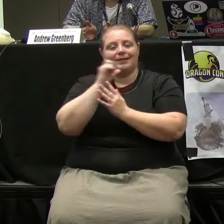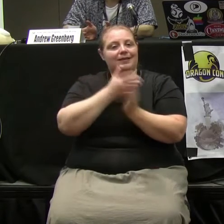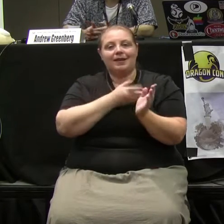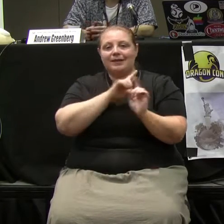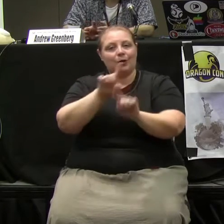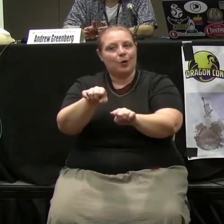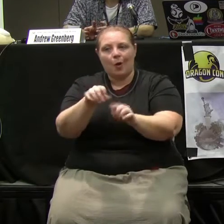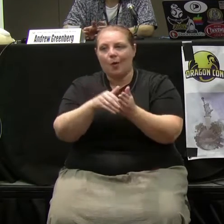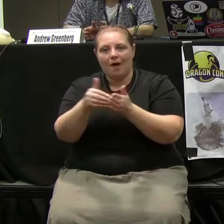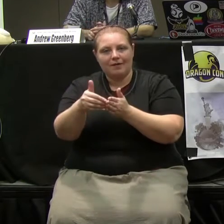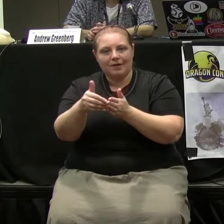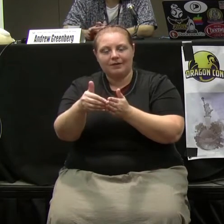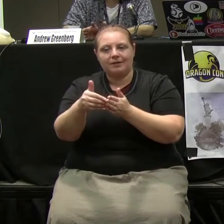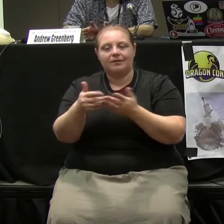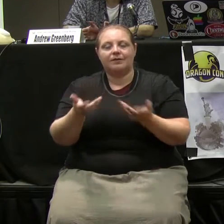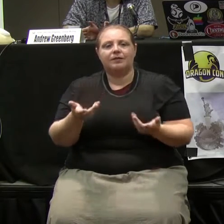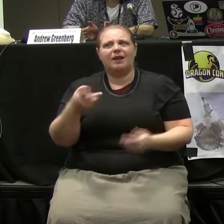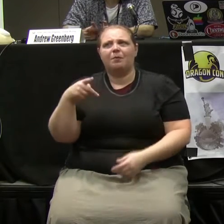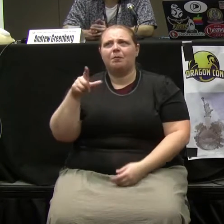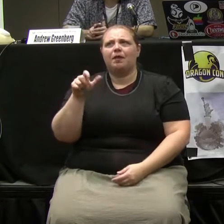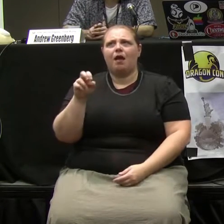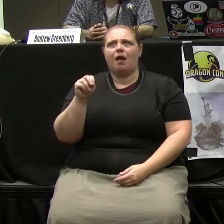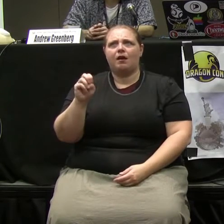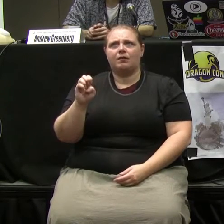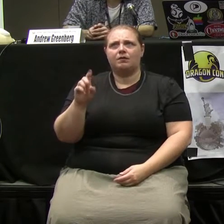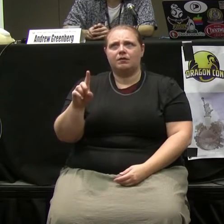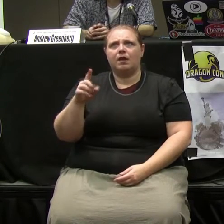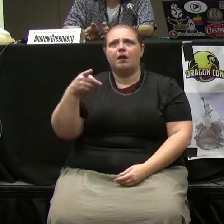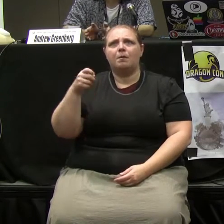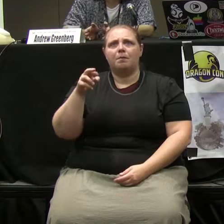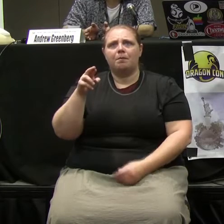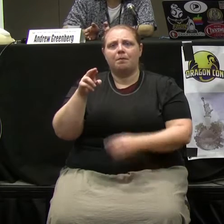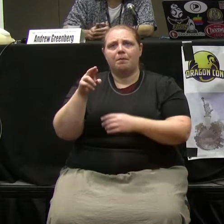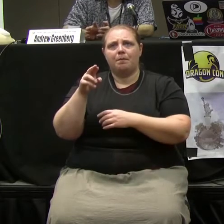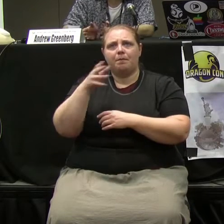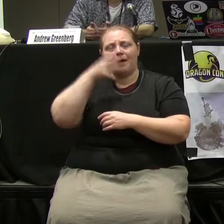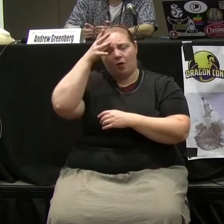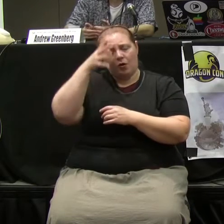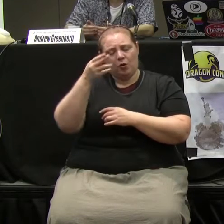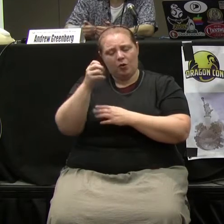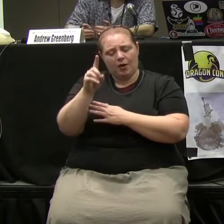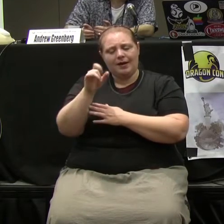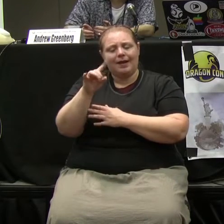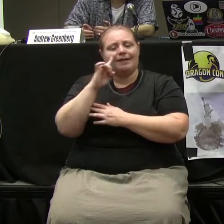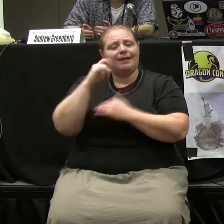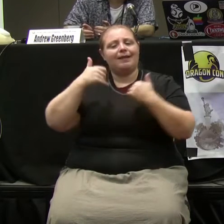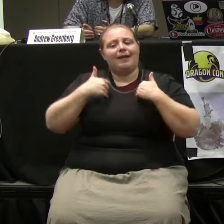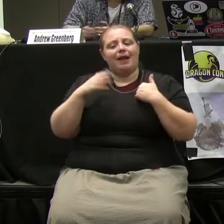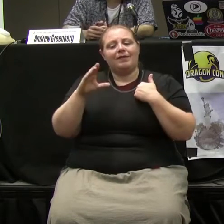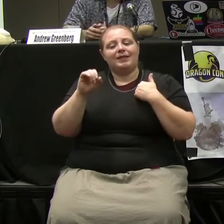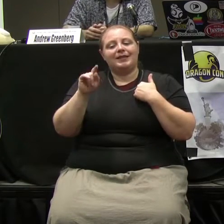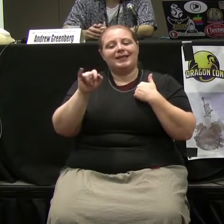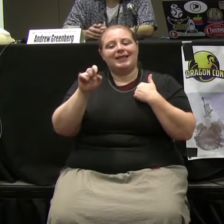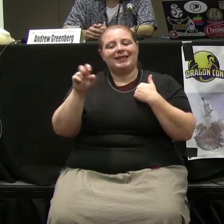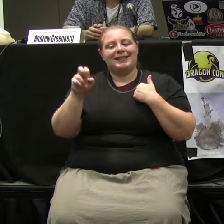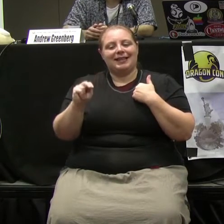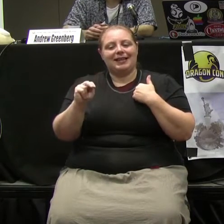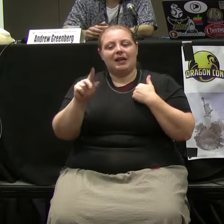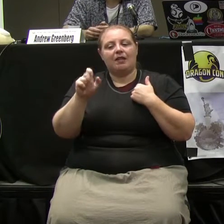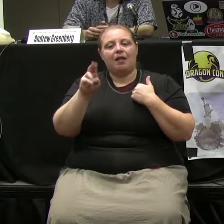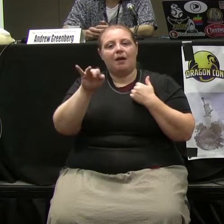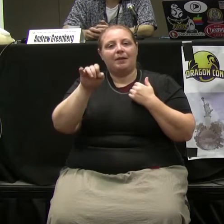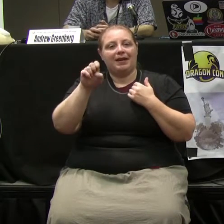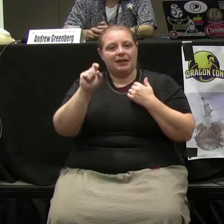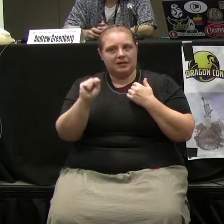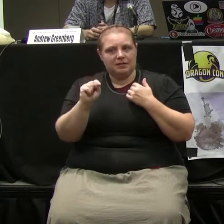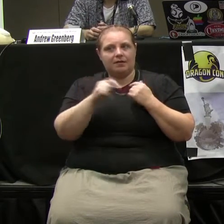as effectively. Planned Parenthood does their activism training now, for people, their citizen lobbyist training, to come down to the Gold